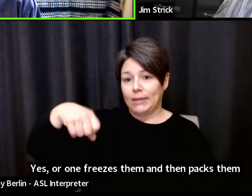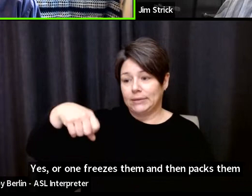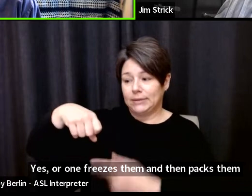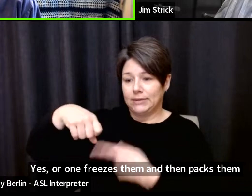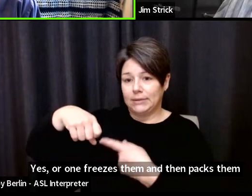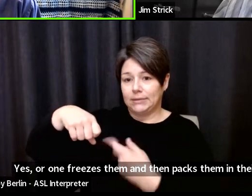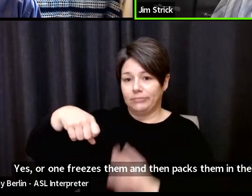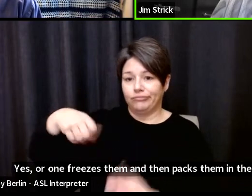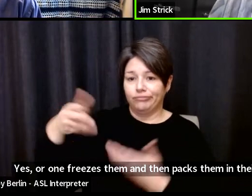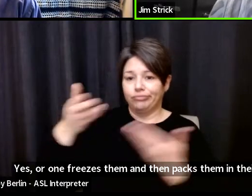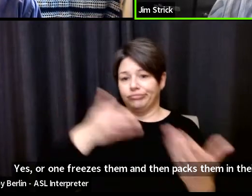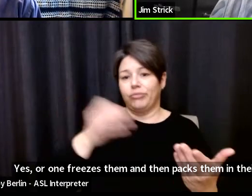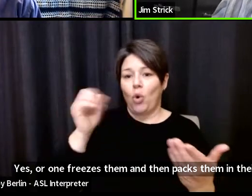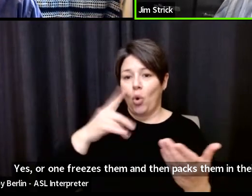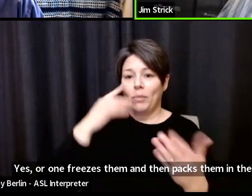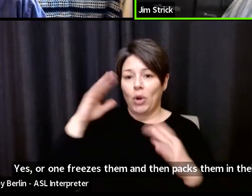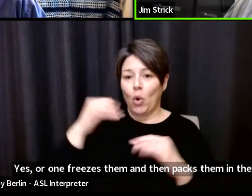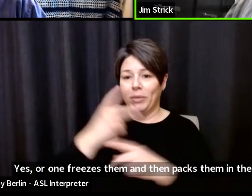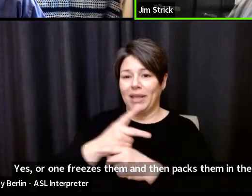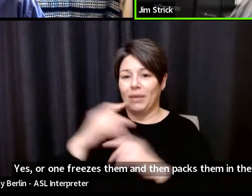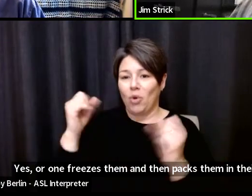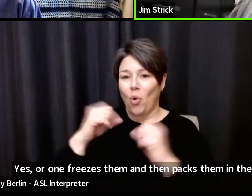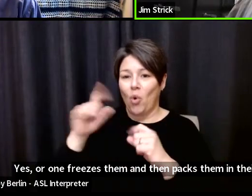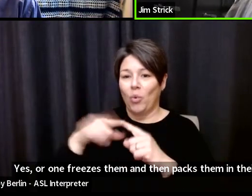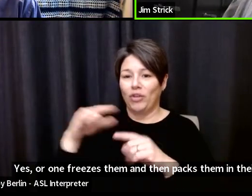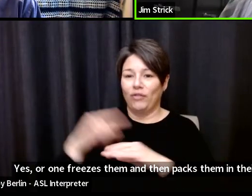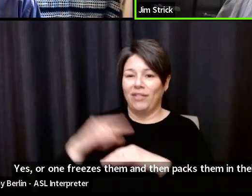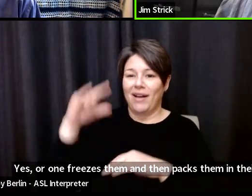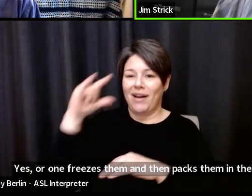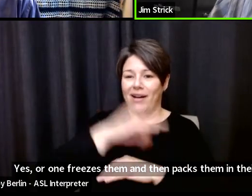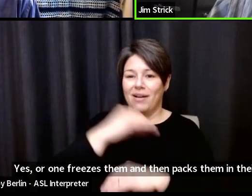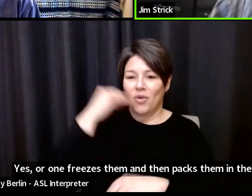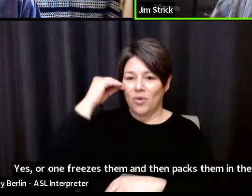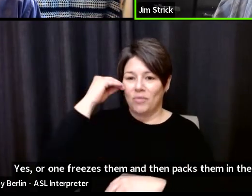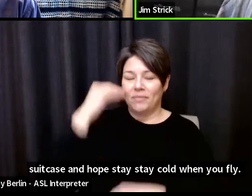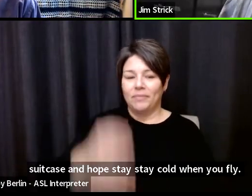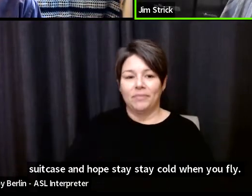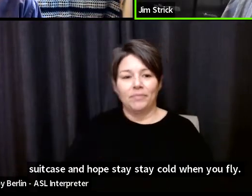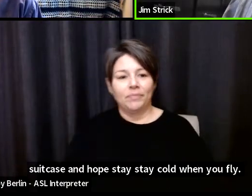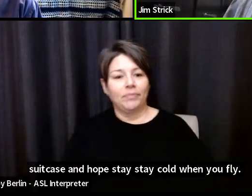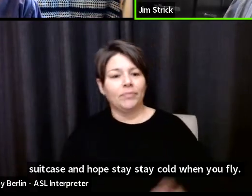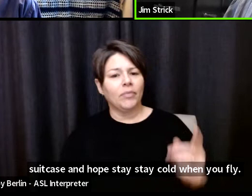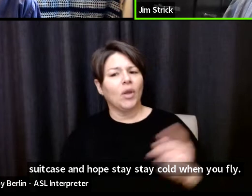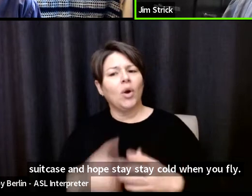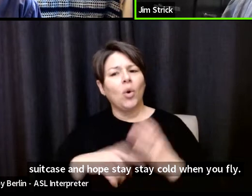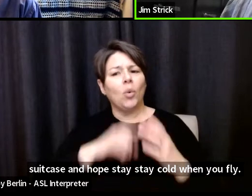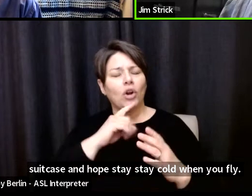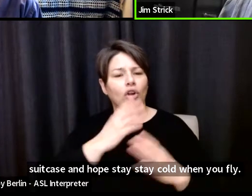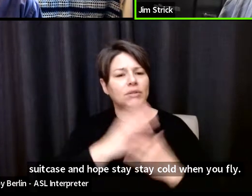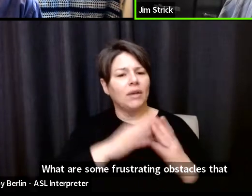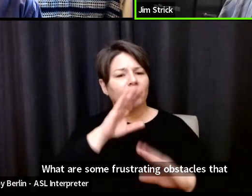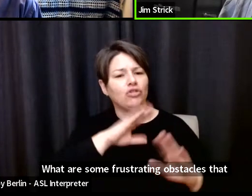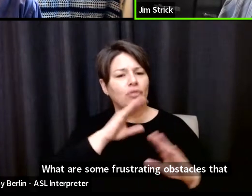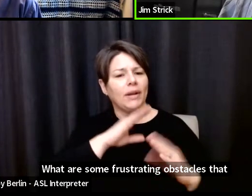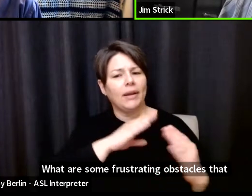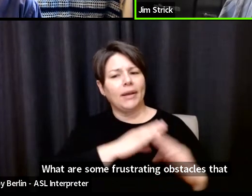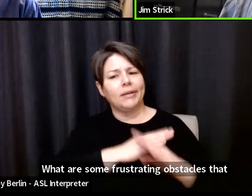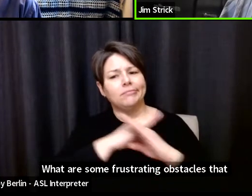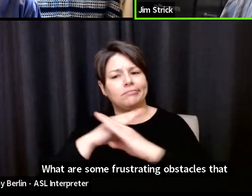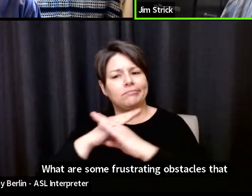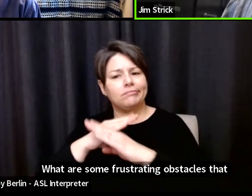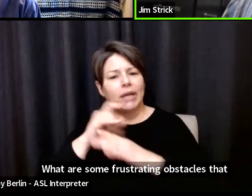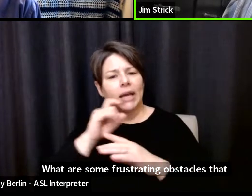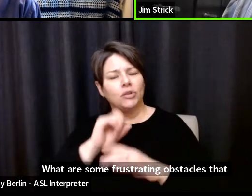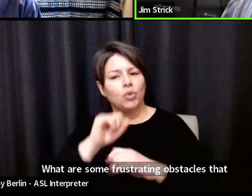stay cold when you fly them back. What are some frustrating obstacles that you've had to overcome